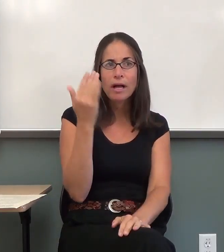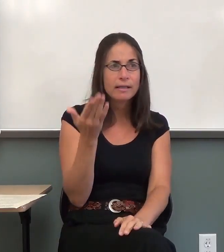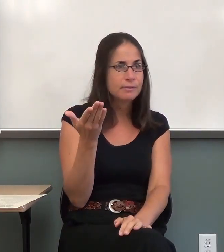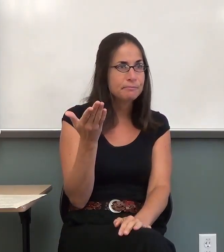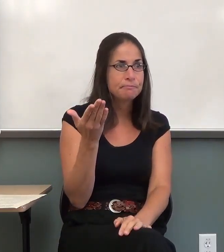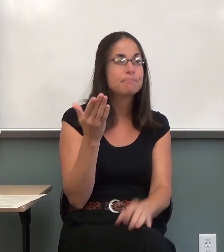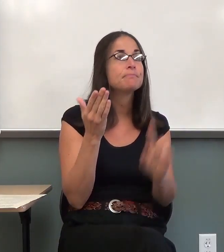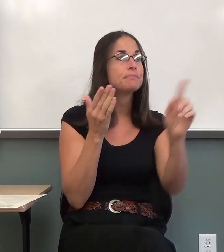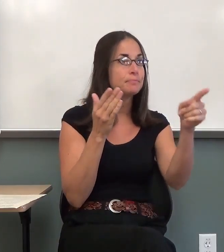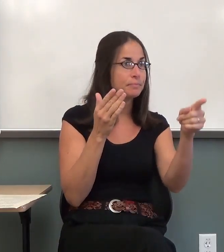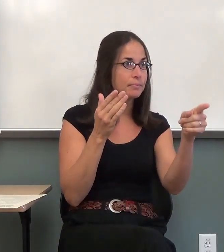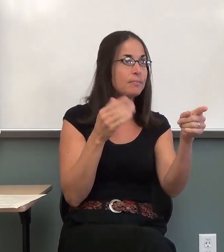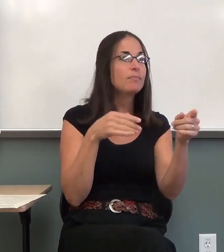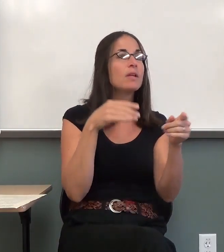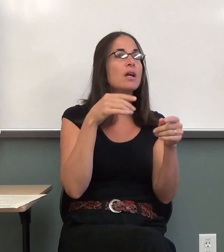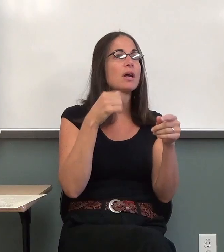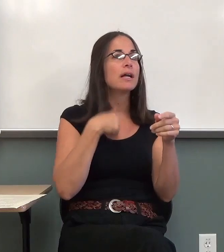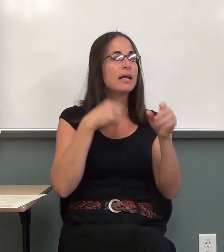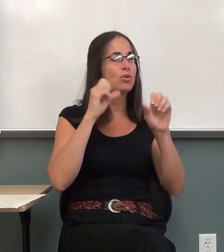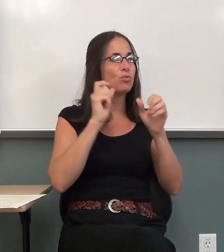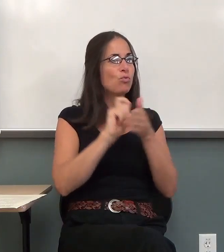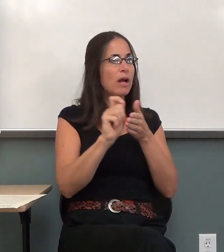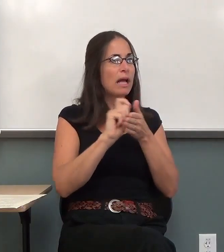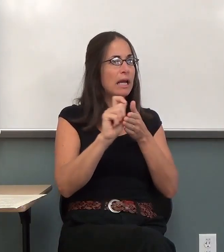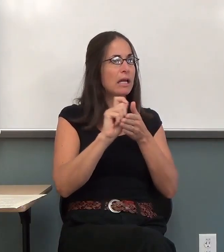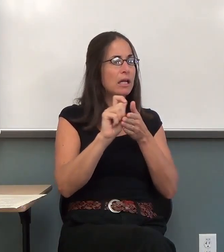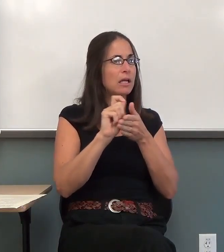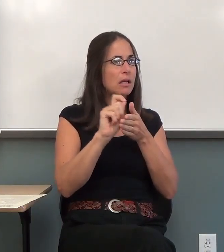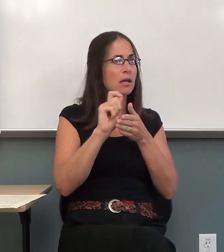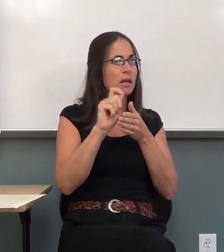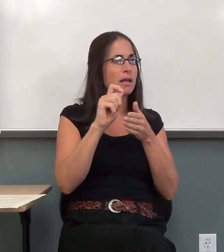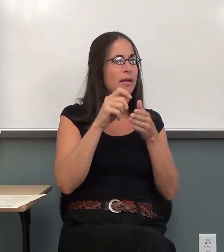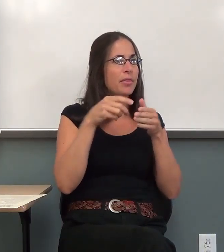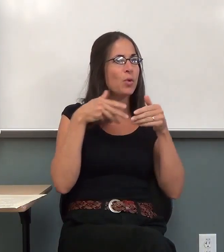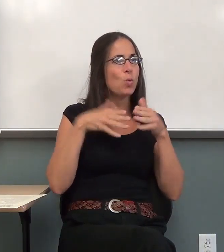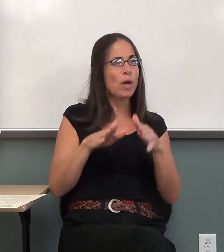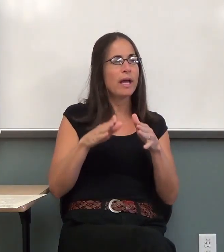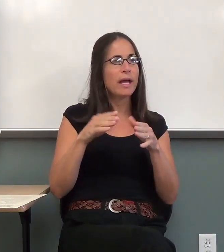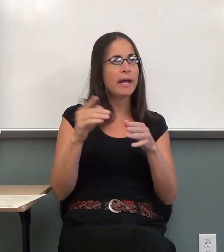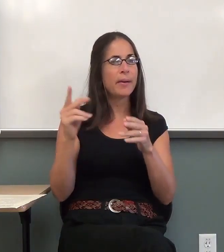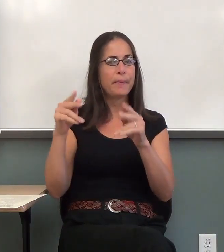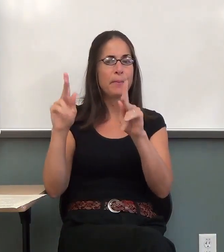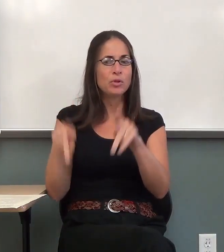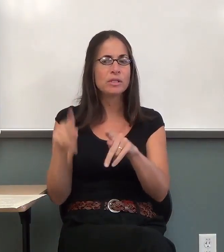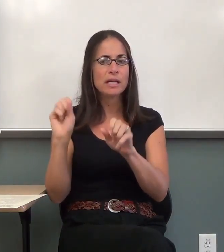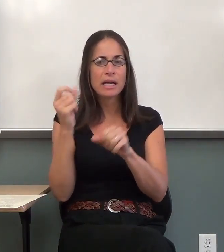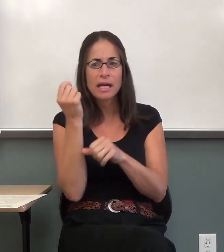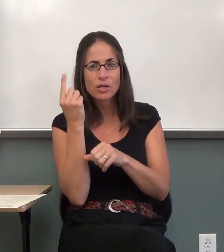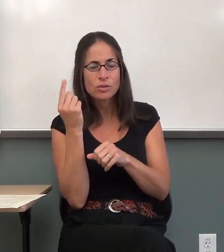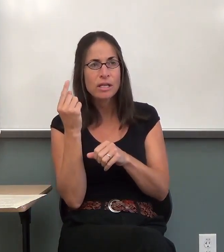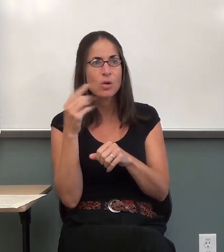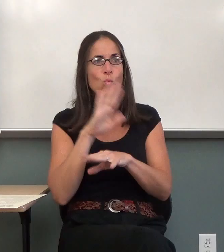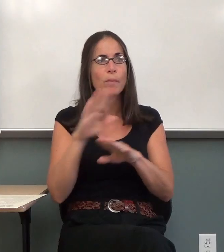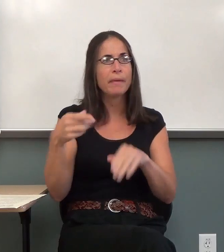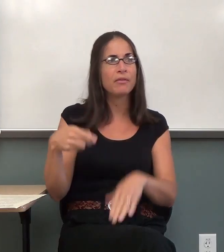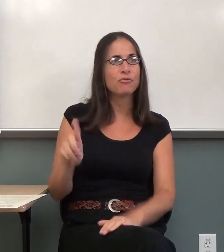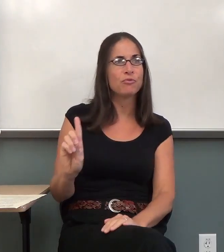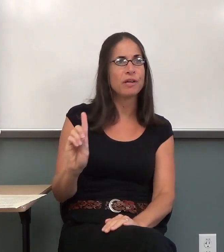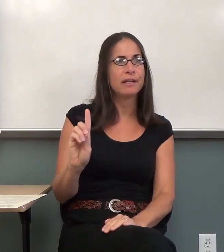So you can write in a context that the audience will be able to understand or won't be offended by. Good. If your audience is a preschooler,